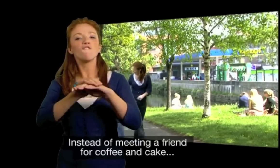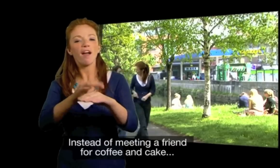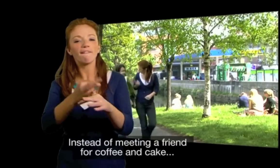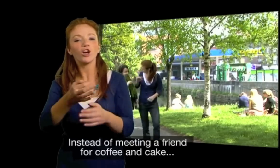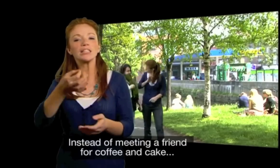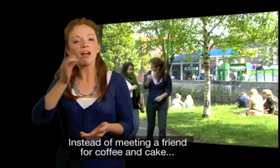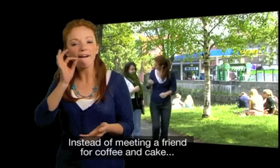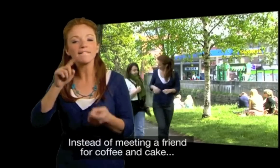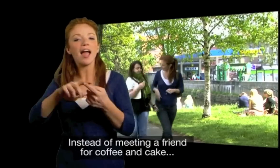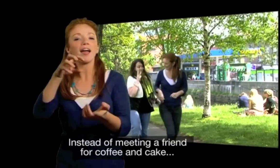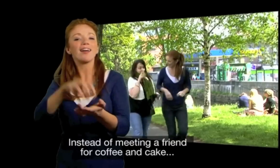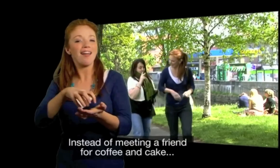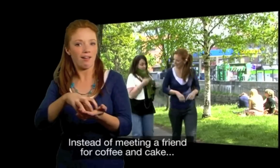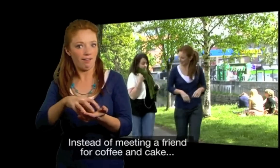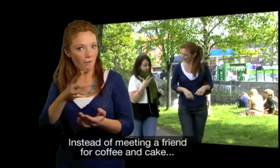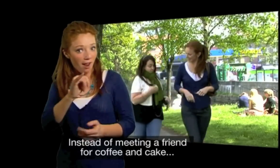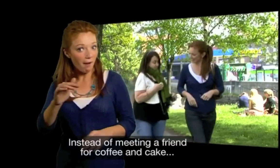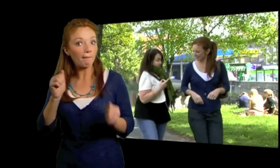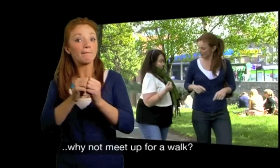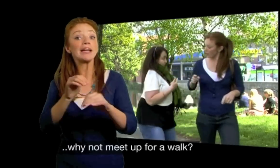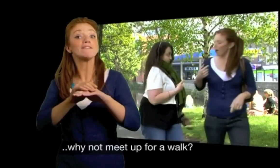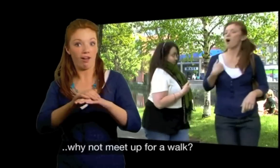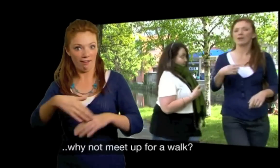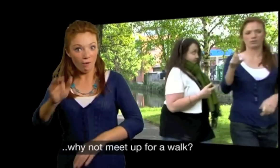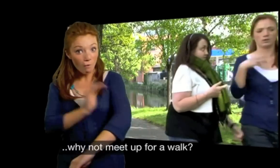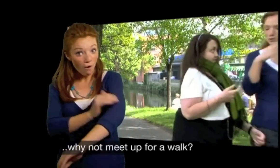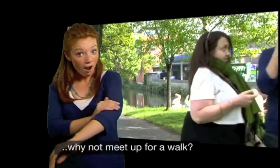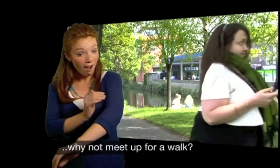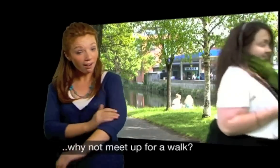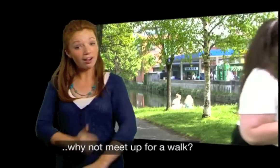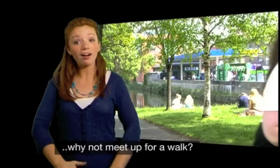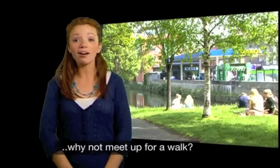Instead of meeting a friend for coffee and cake, why not meet up for a walk?